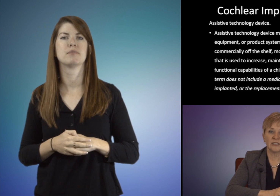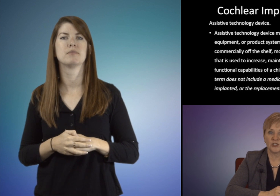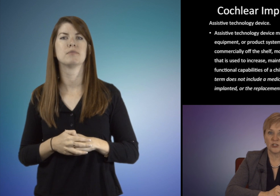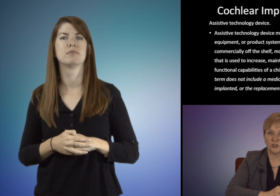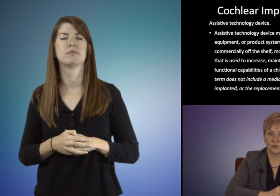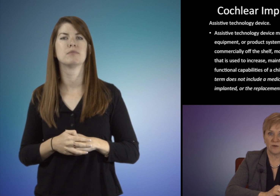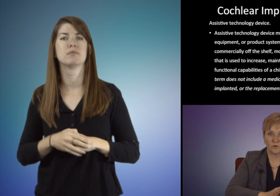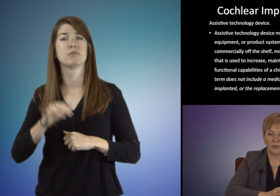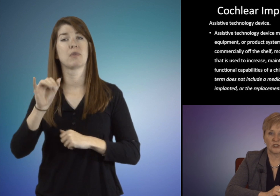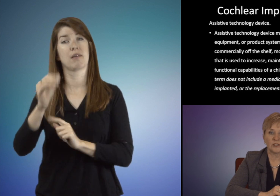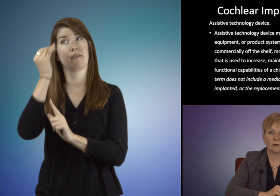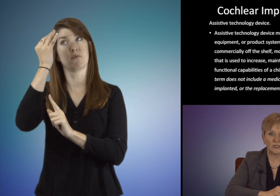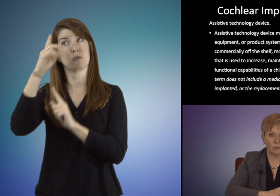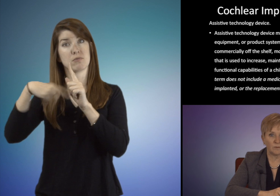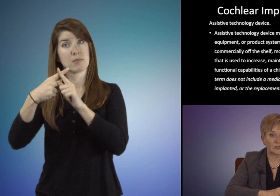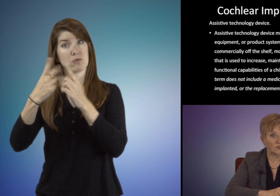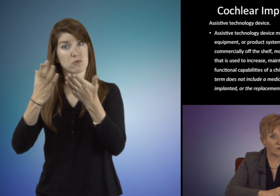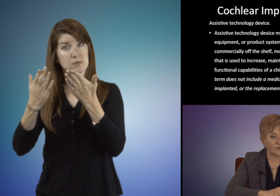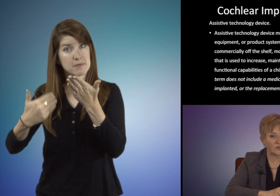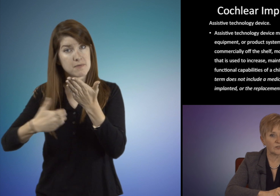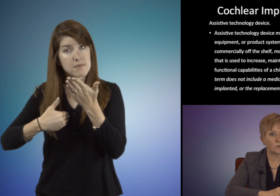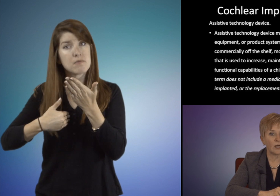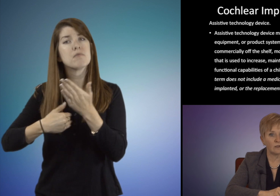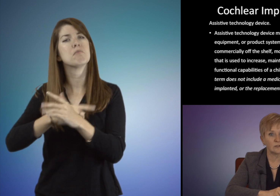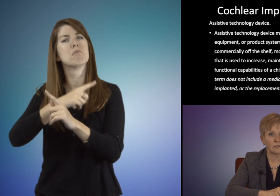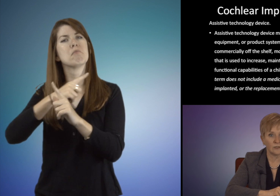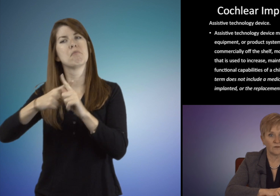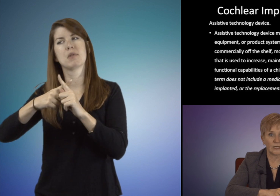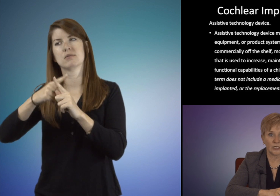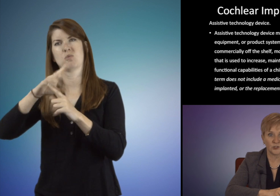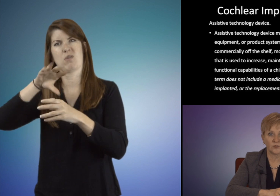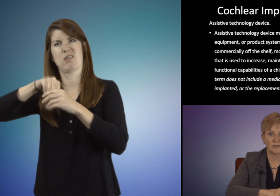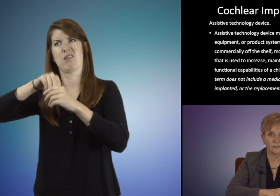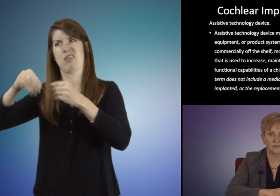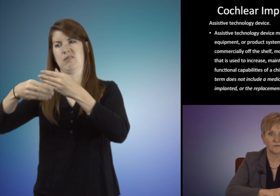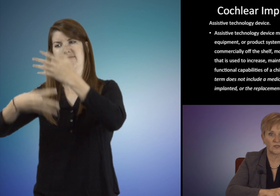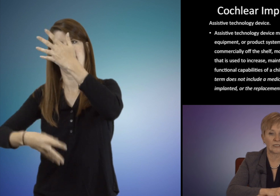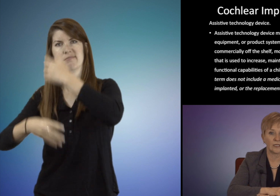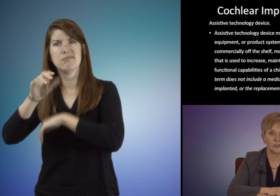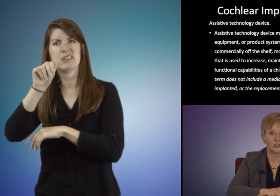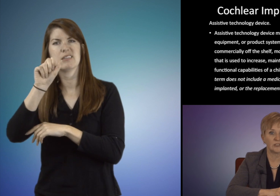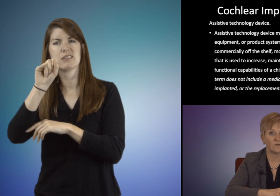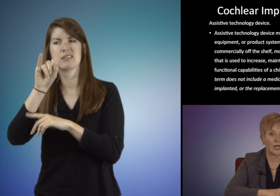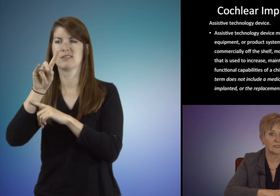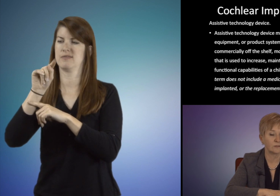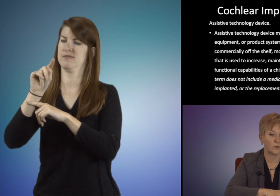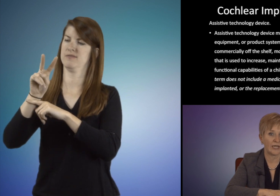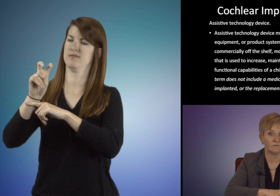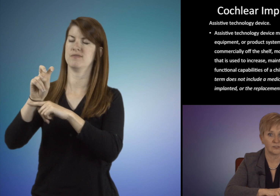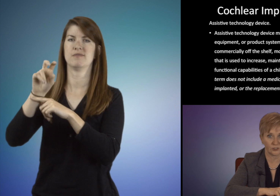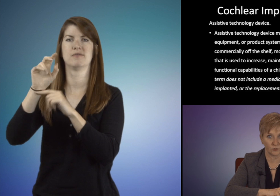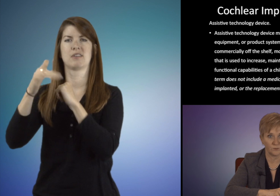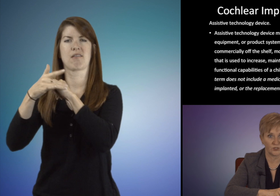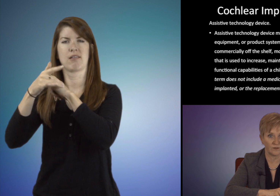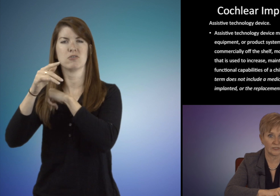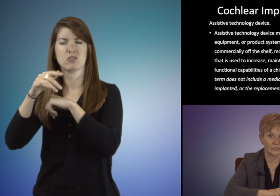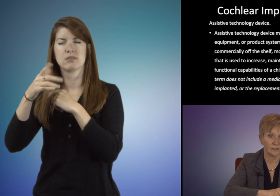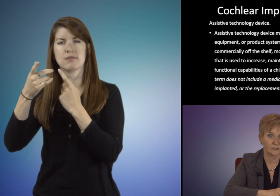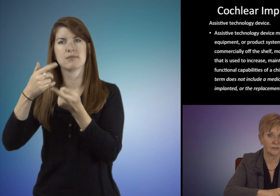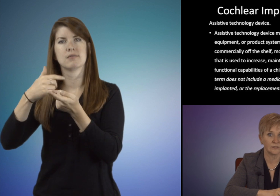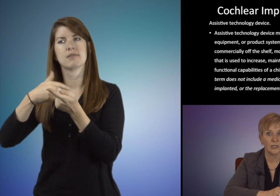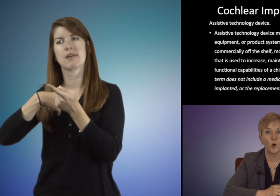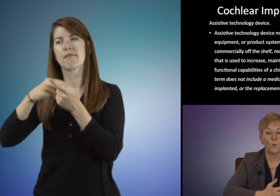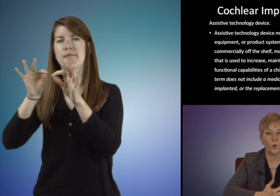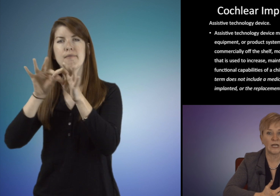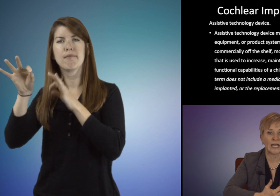In addition to information that we know about services, we also know that under an assistive technology device, we have a description that